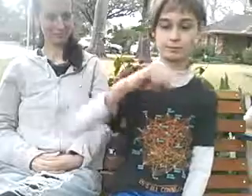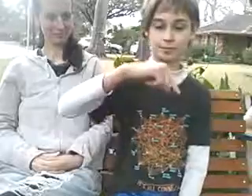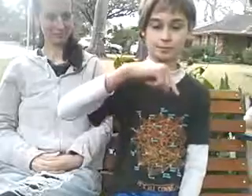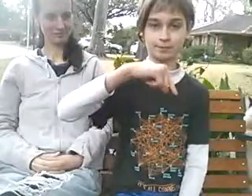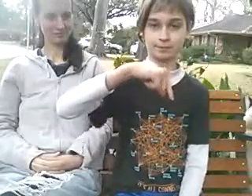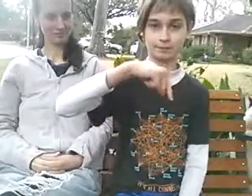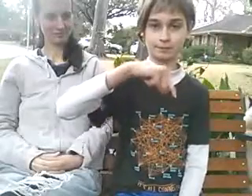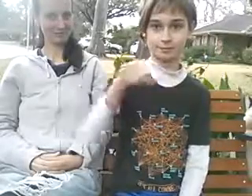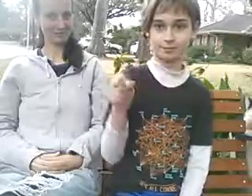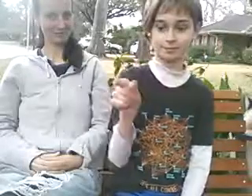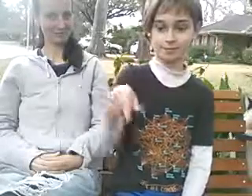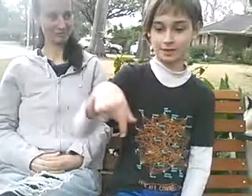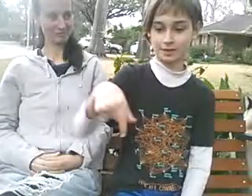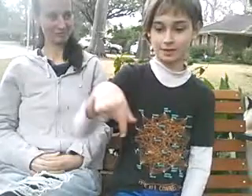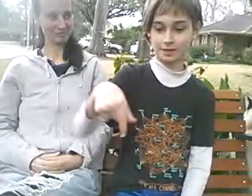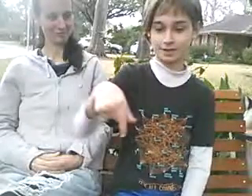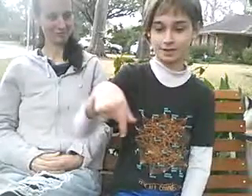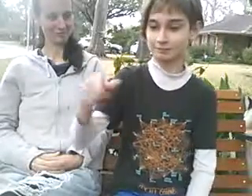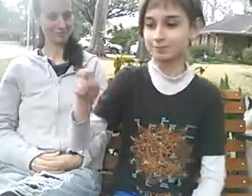So how is it?